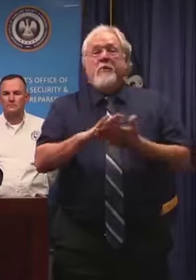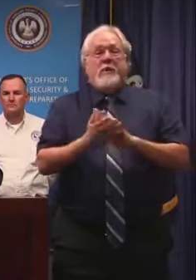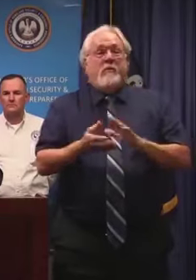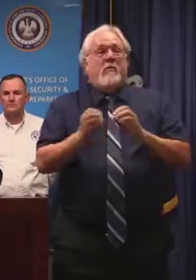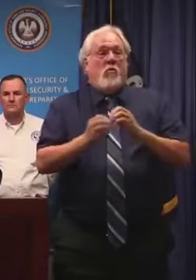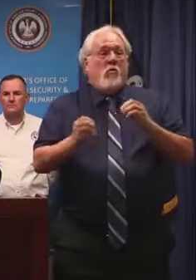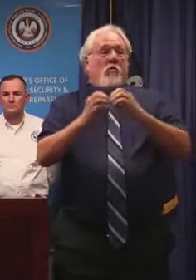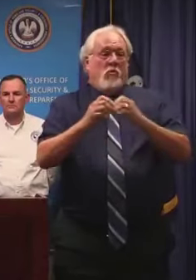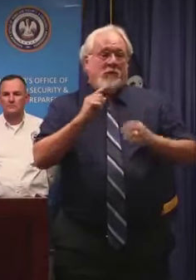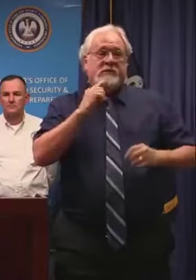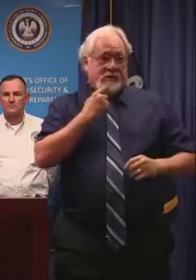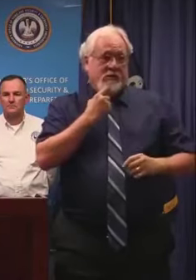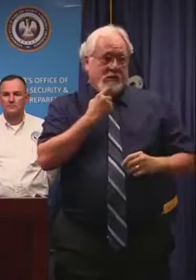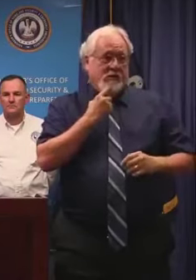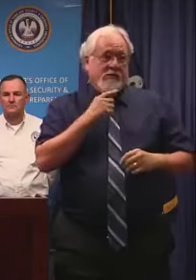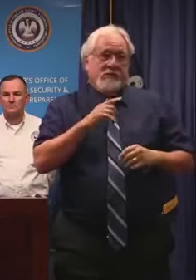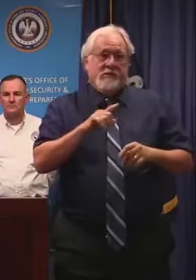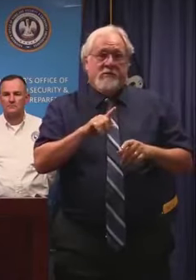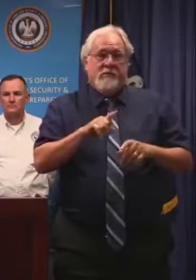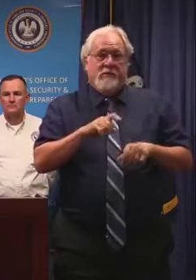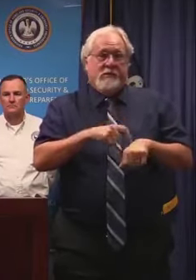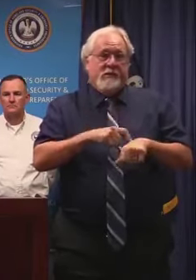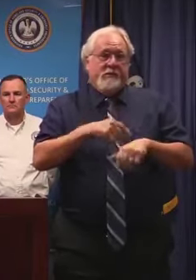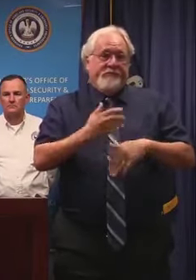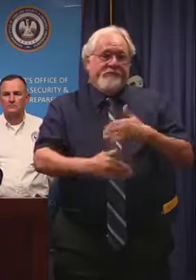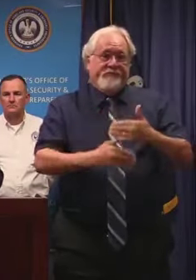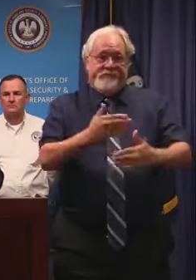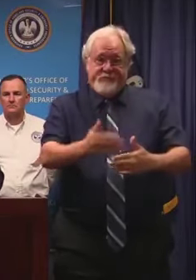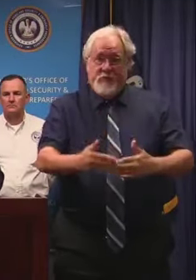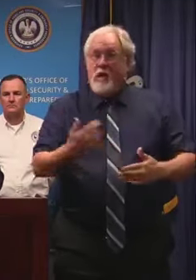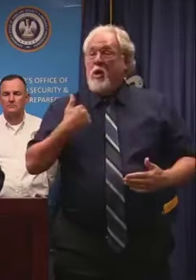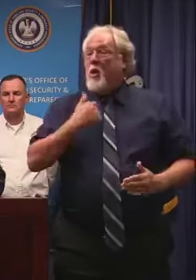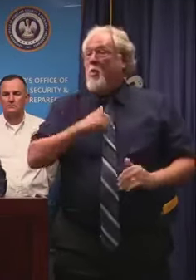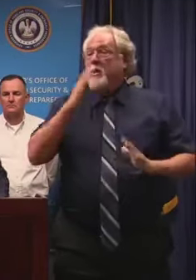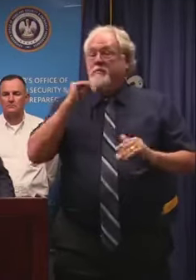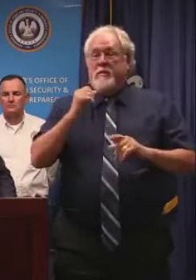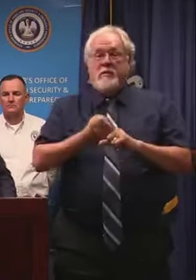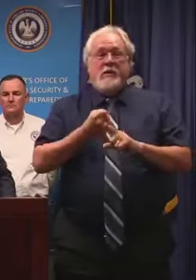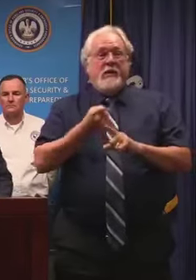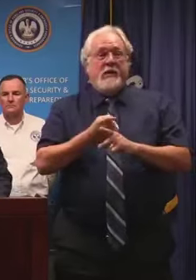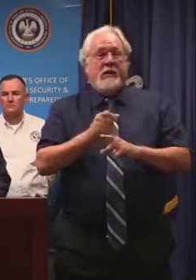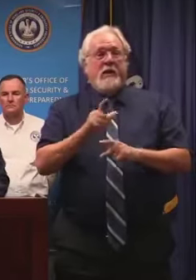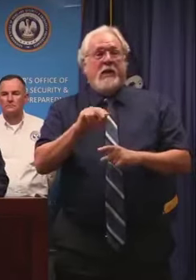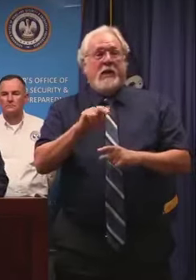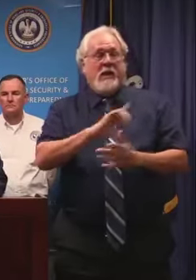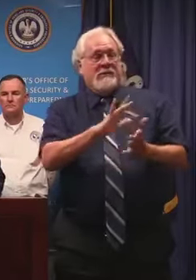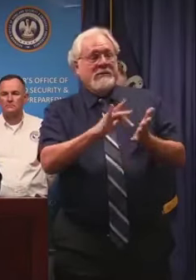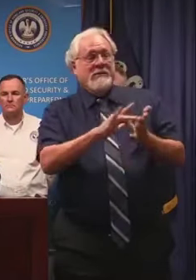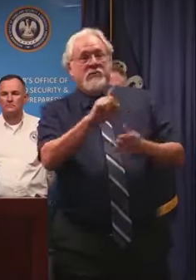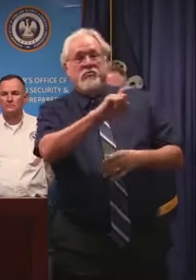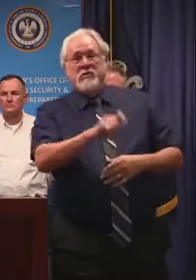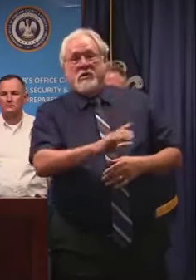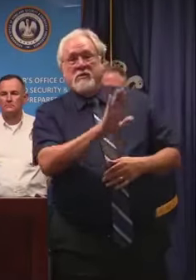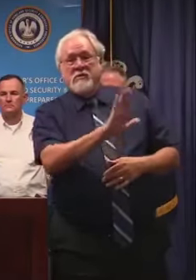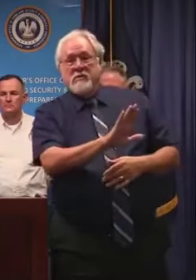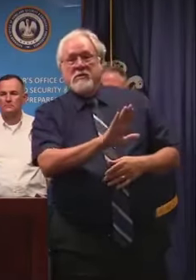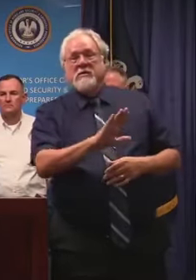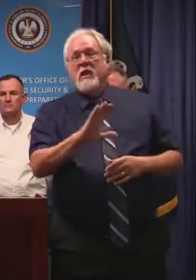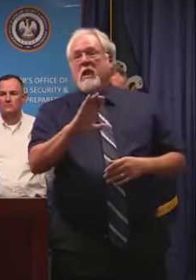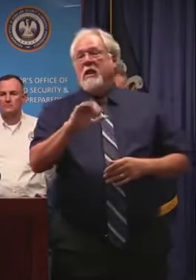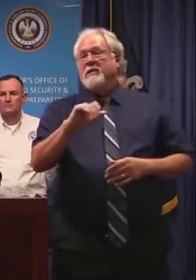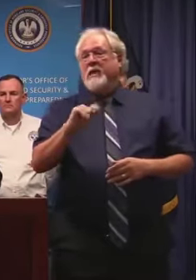more serious as time goes by. And we are expecting landfall in central Texas, potentially as a